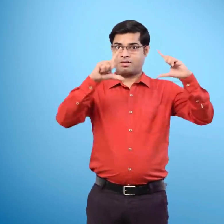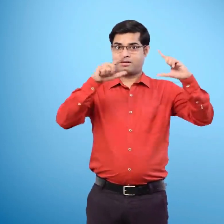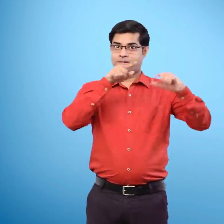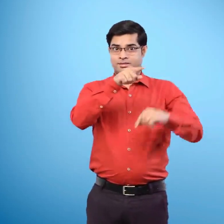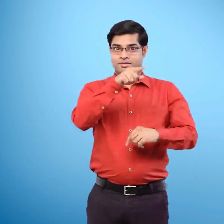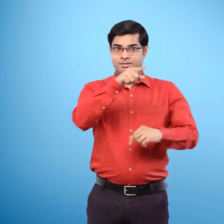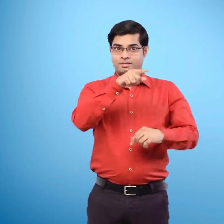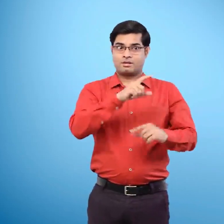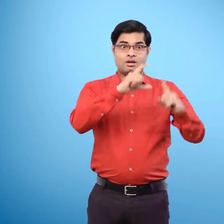Capital